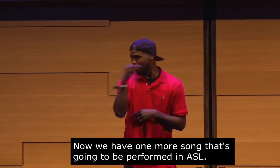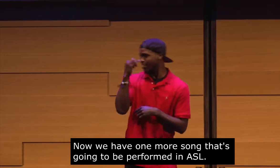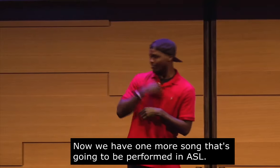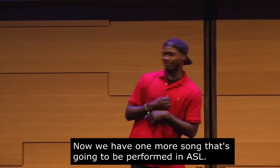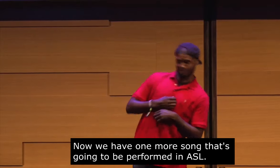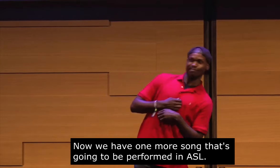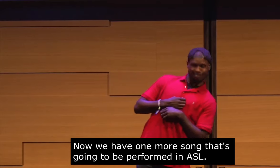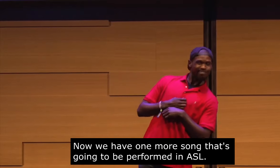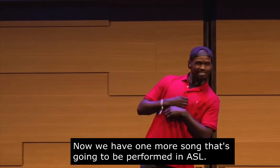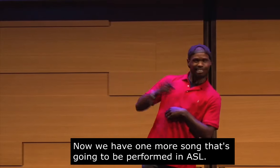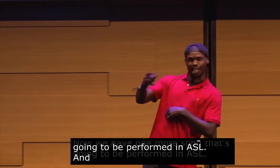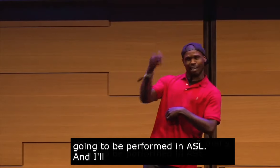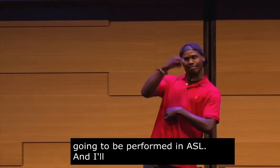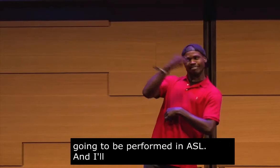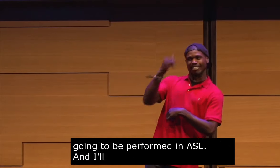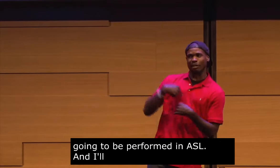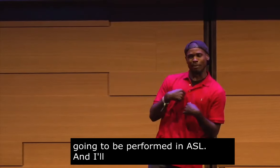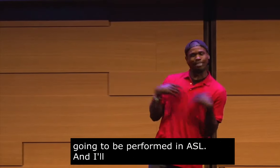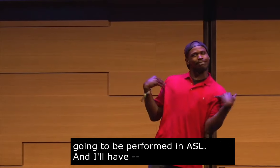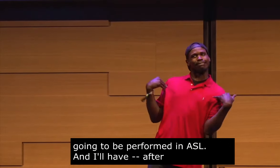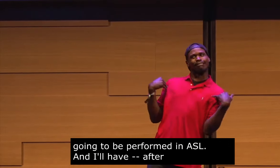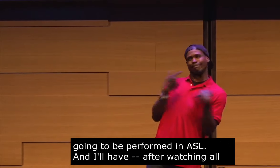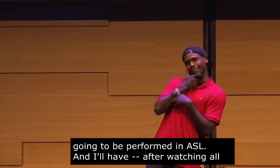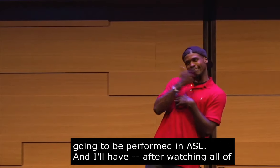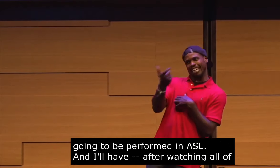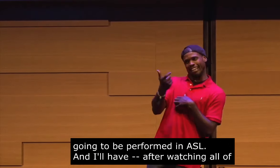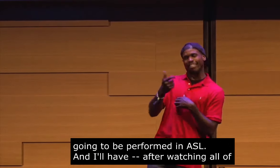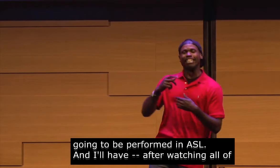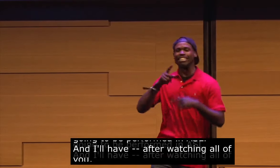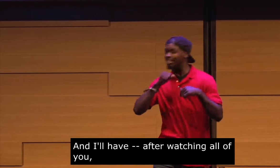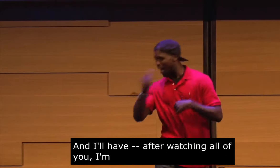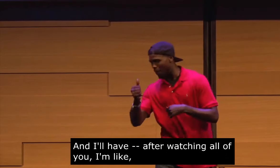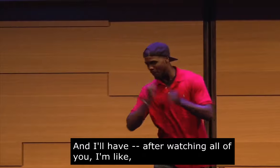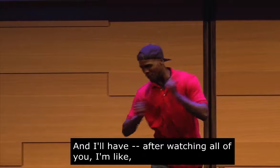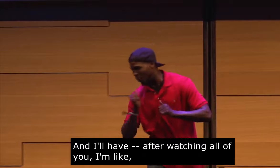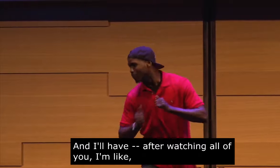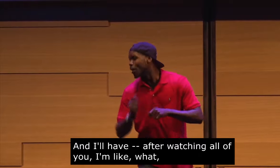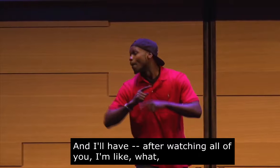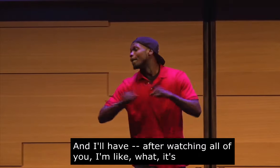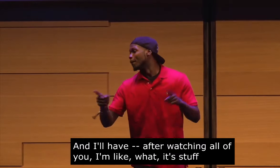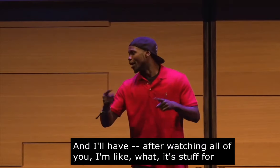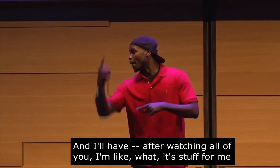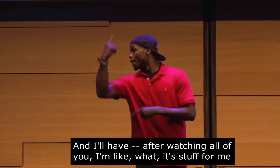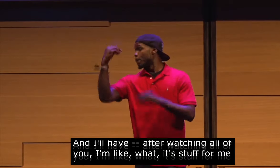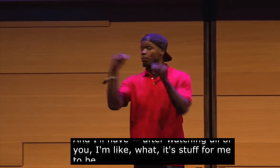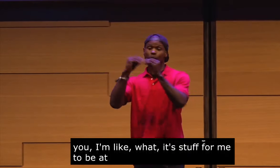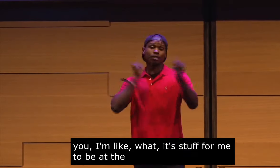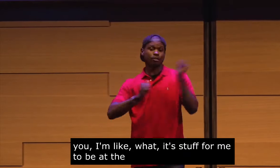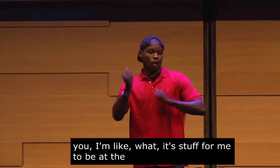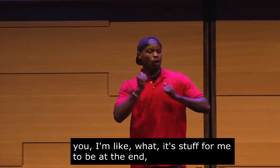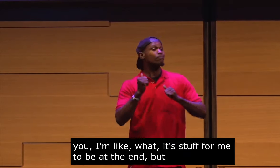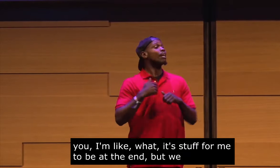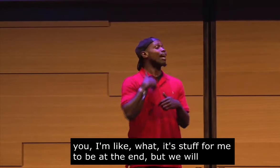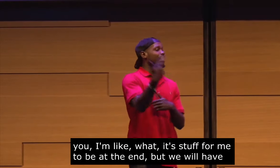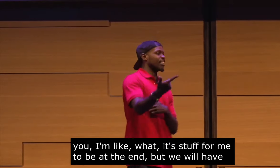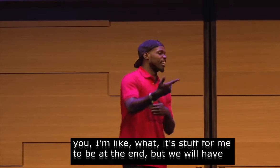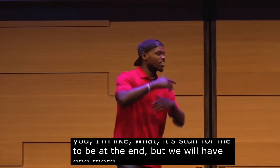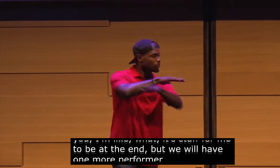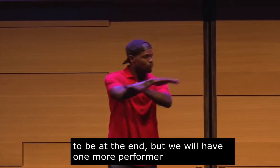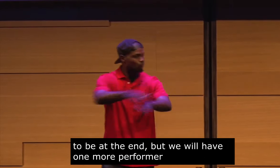And I'll have to watch all of you. After watching all of you, I'm like, ooh, it's tough for me to be at the end. But we will have